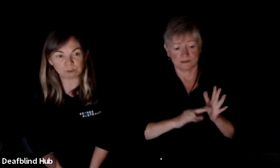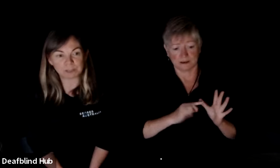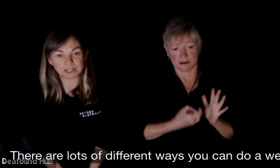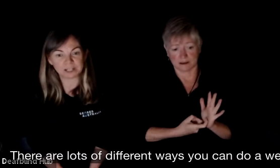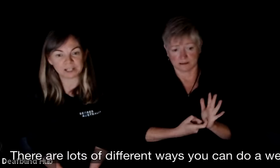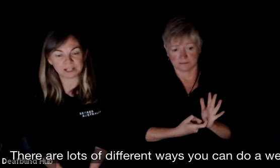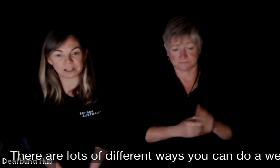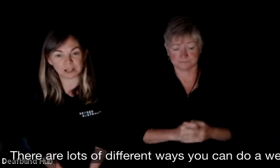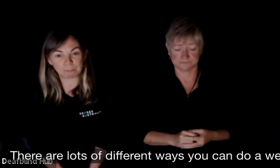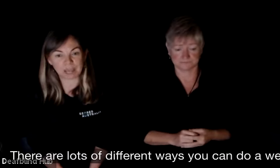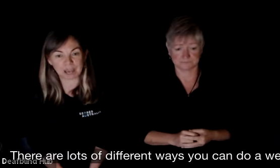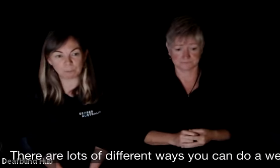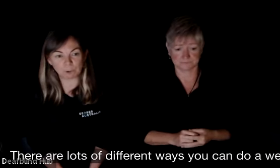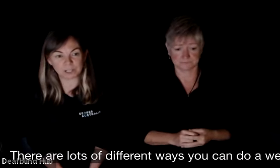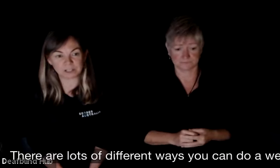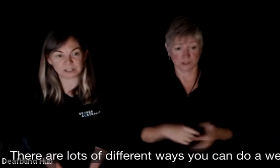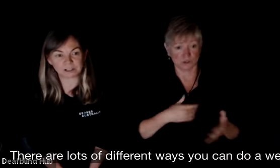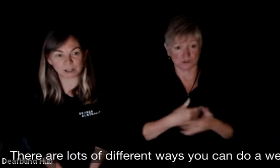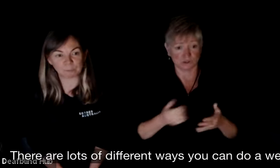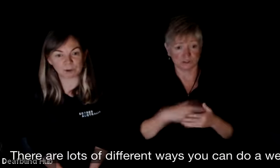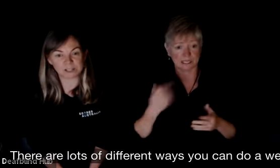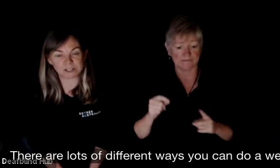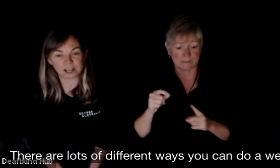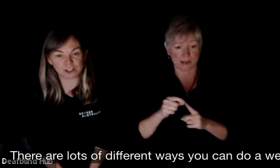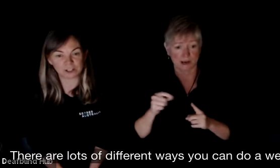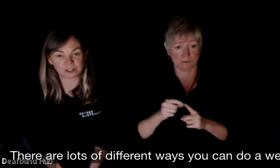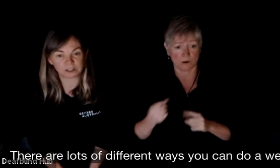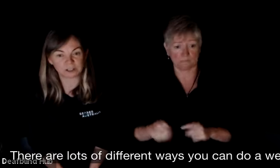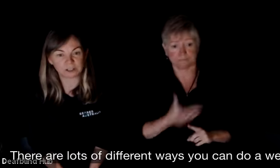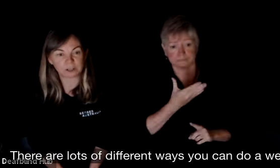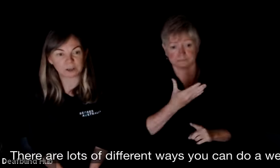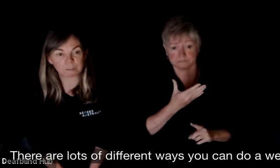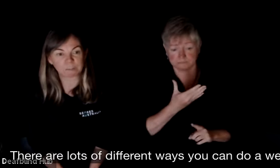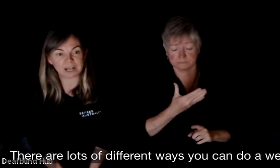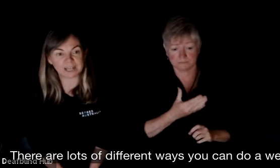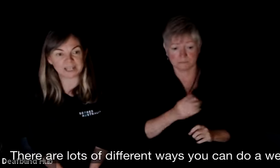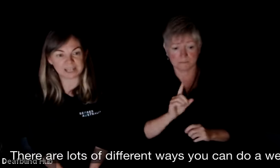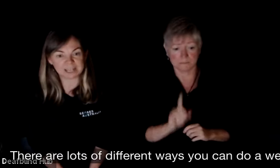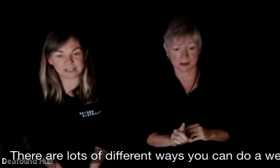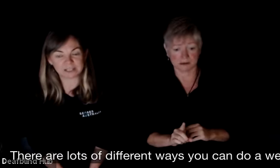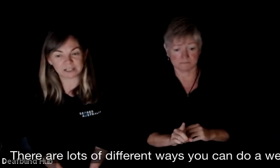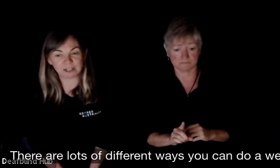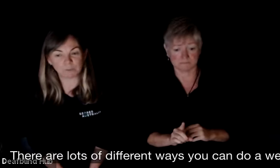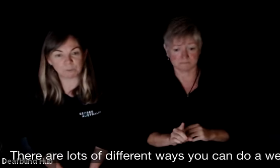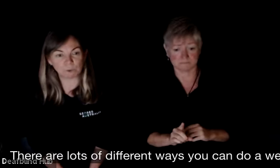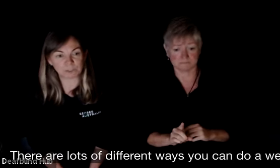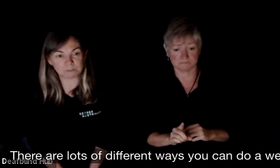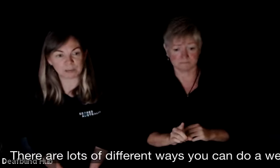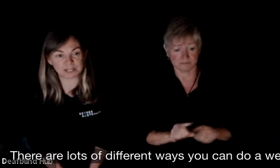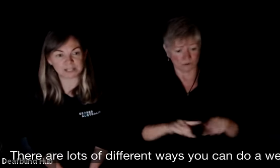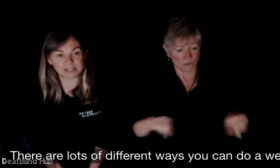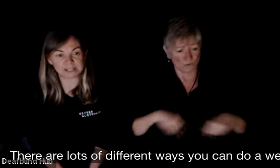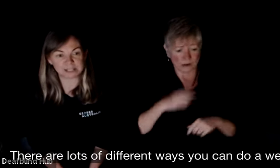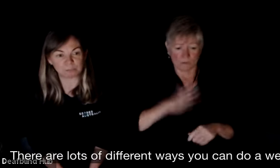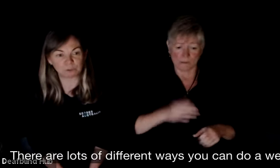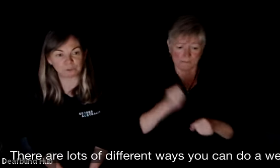Usually there would be a PowerPoint, a presentation, but again, we want to